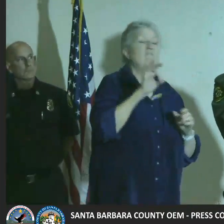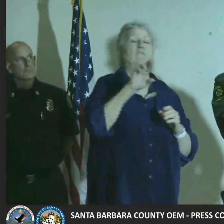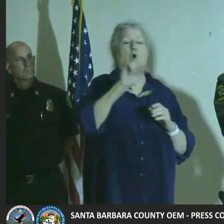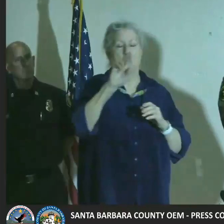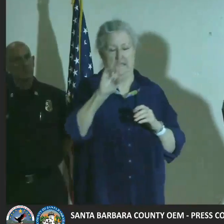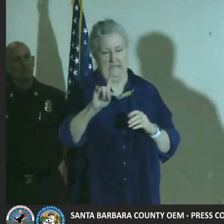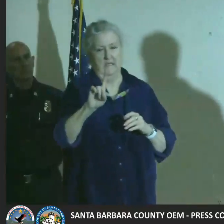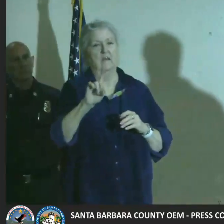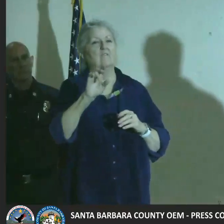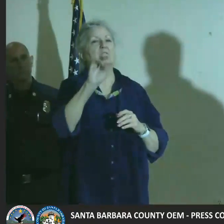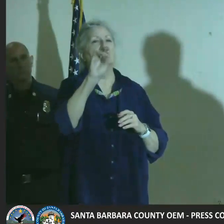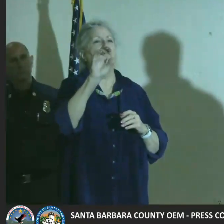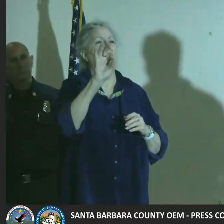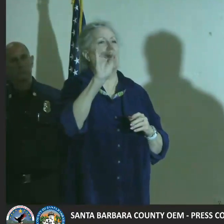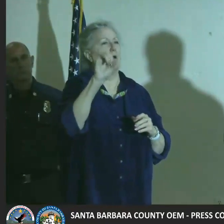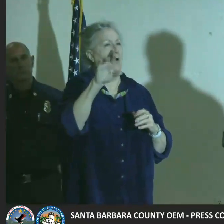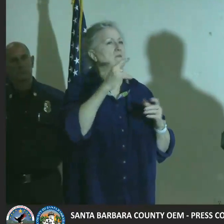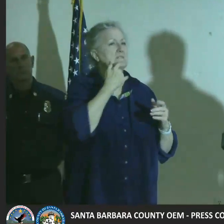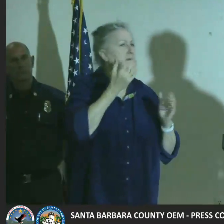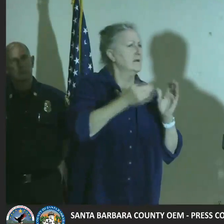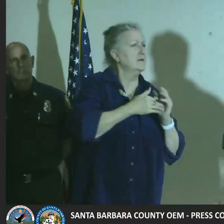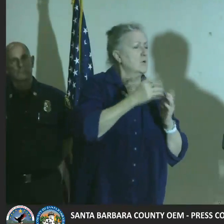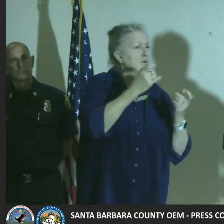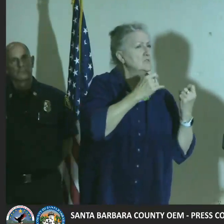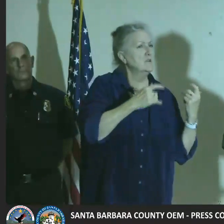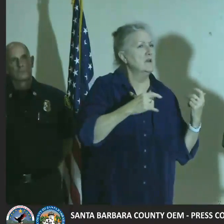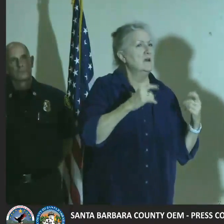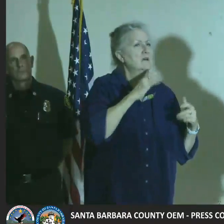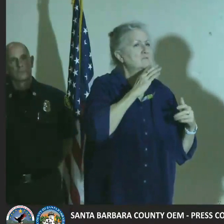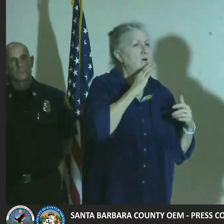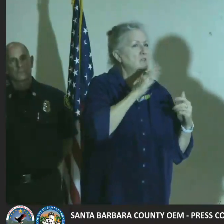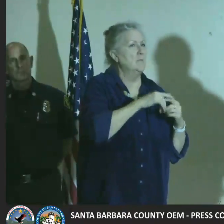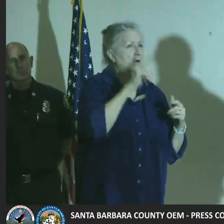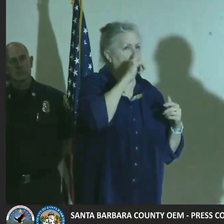Rod, I'm sorry, and can you repeat the exact question?